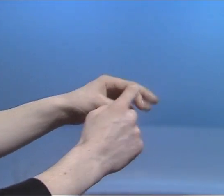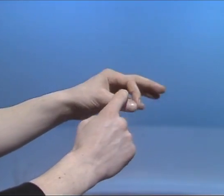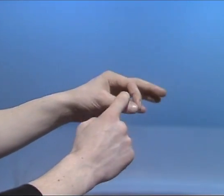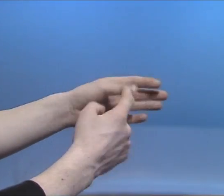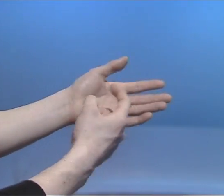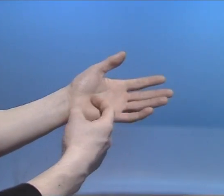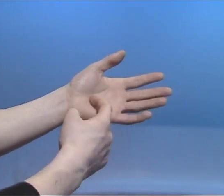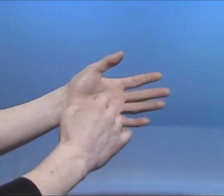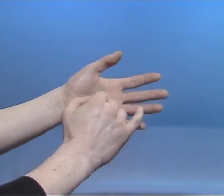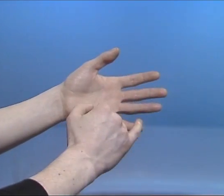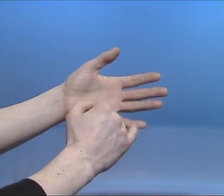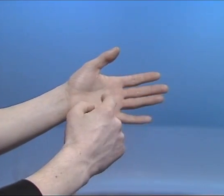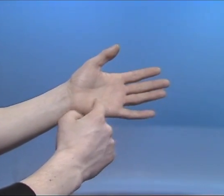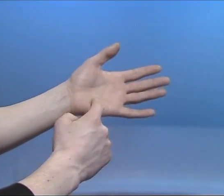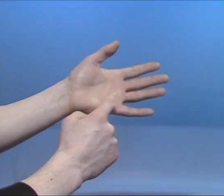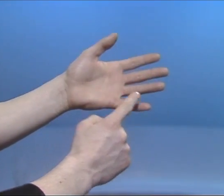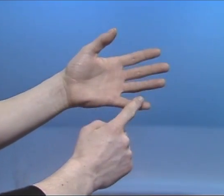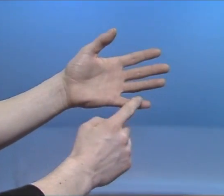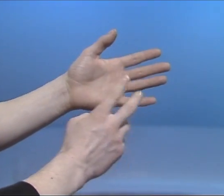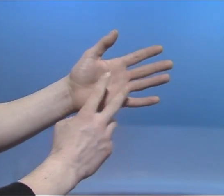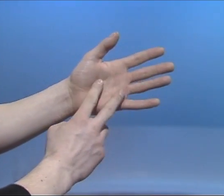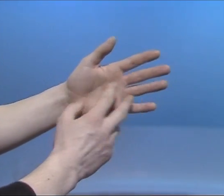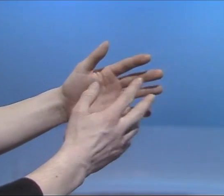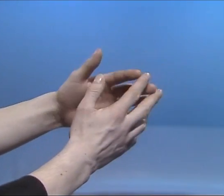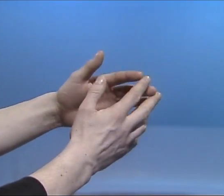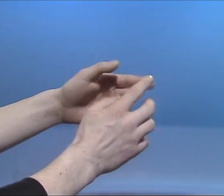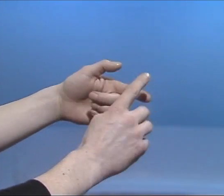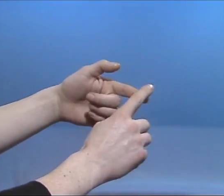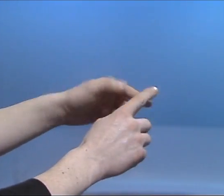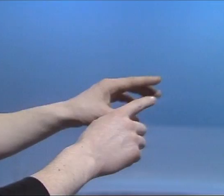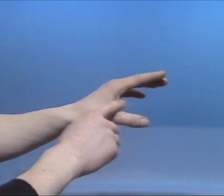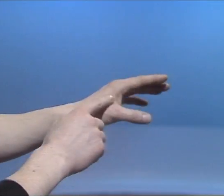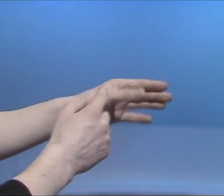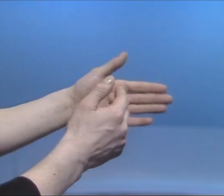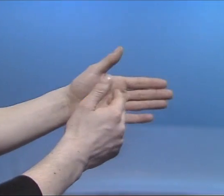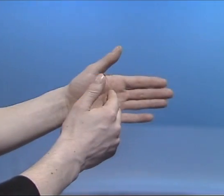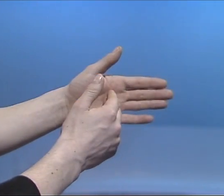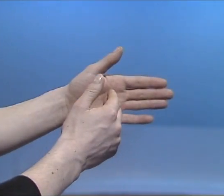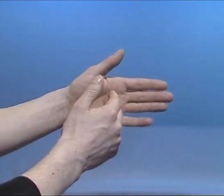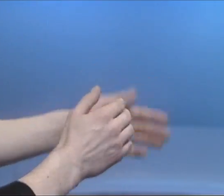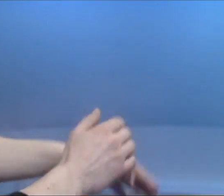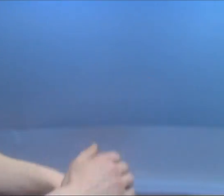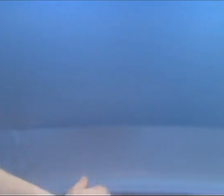P, Q, R, S, T, U, V, W, X, Y, Z.